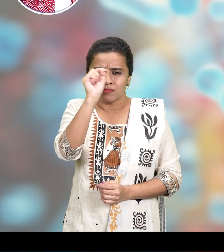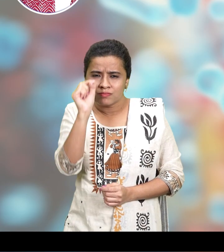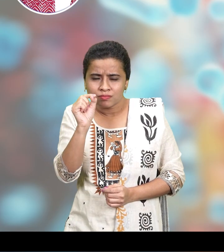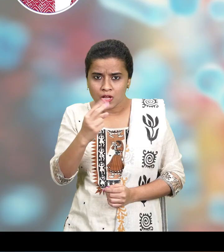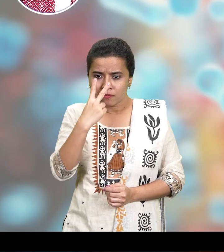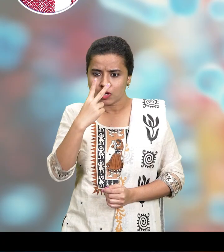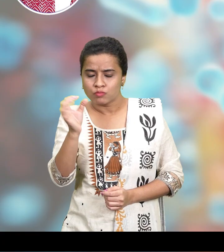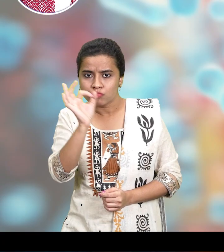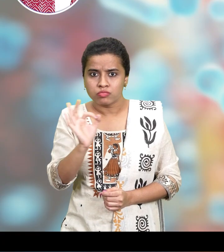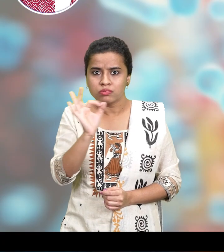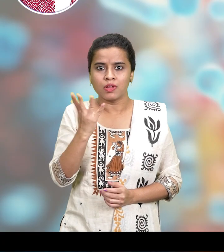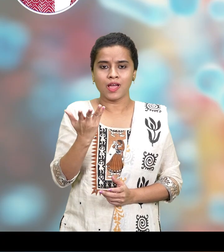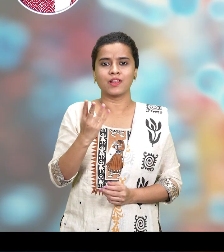or